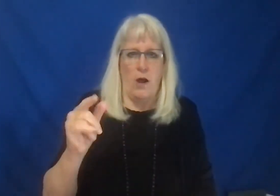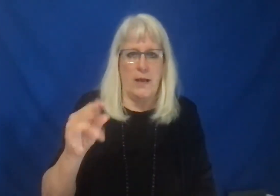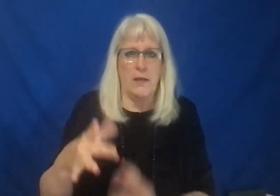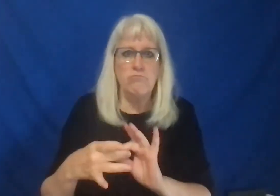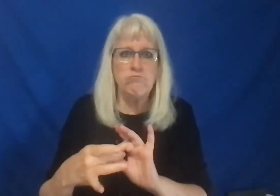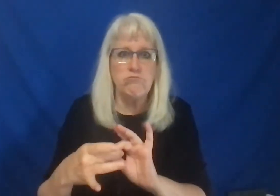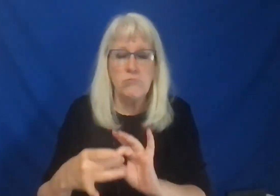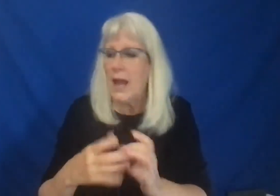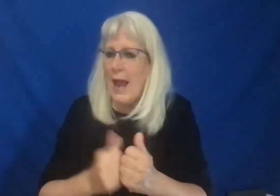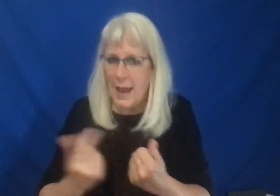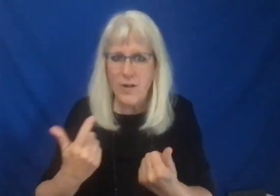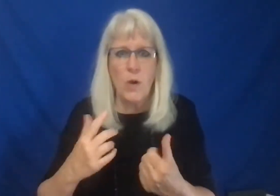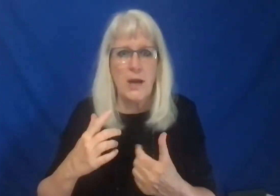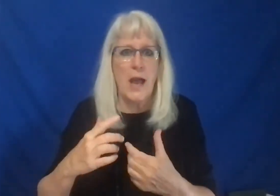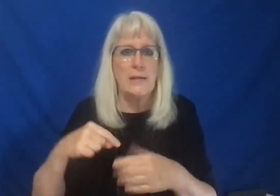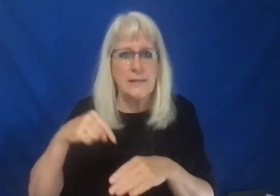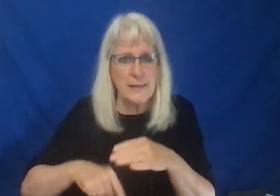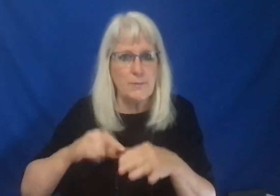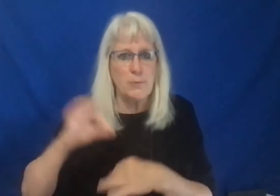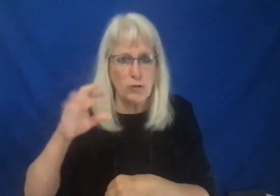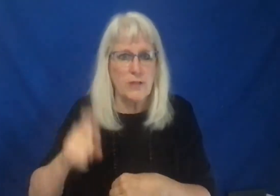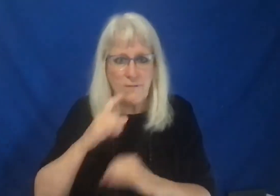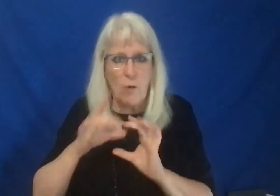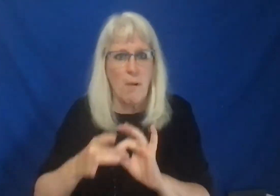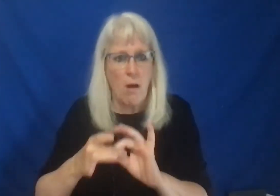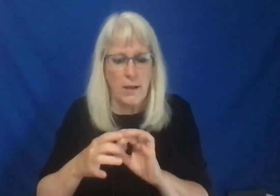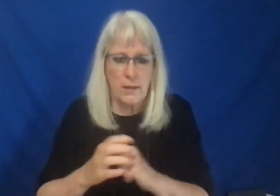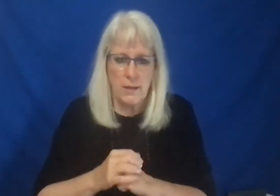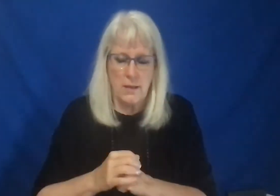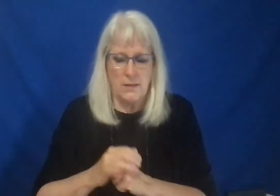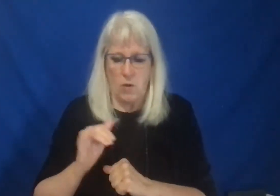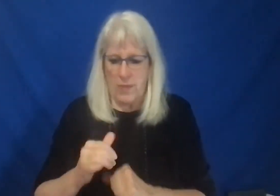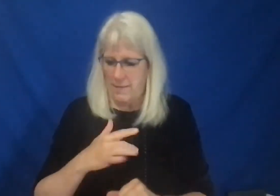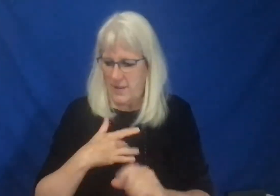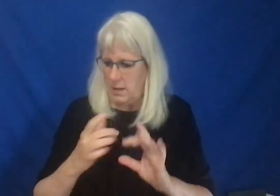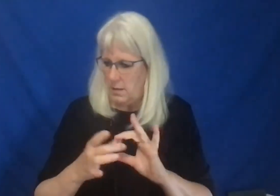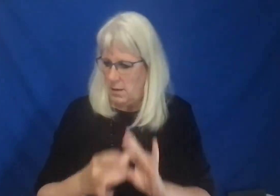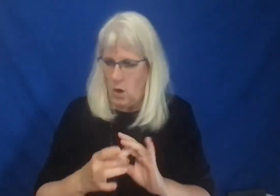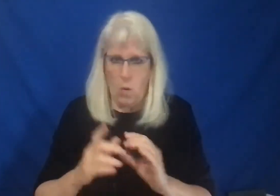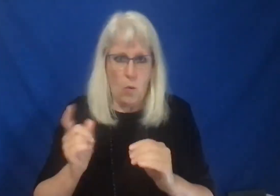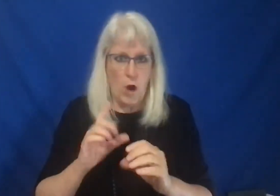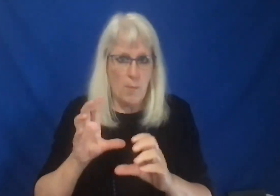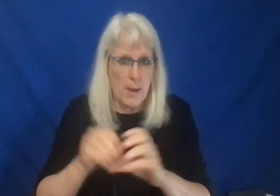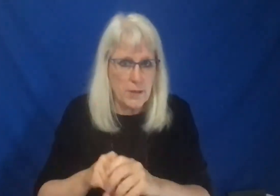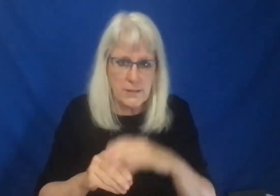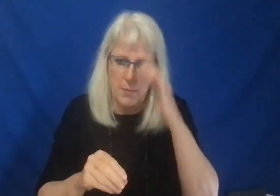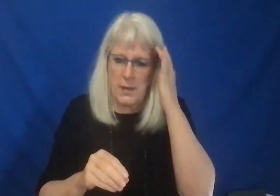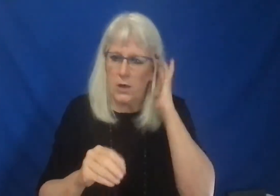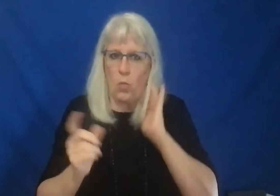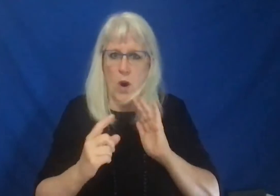it adds to my safety. And so I'm constantly examining, where am I participating? Where am I isolating myself? Where is